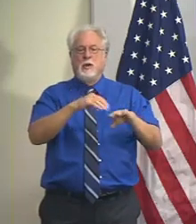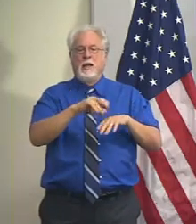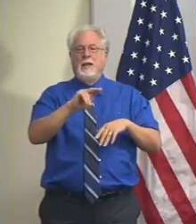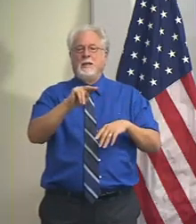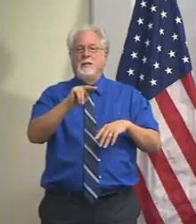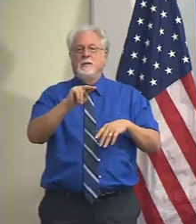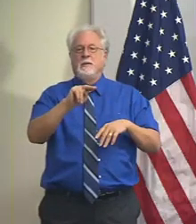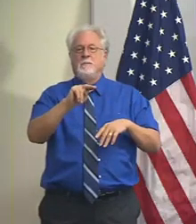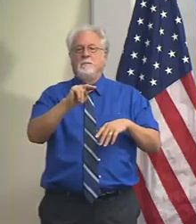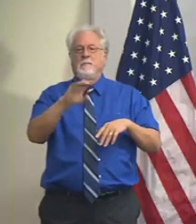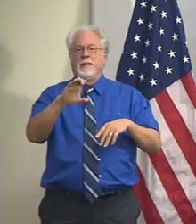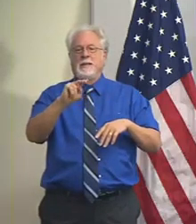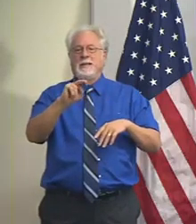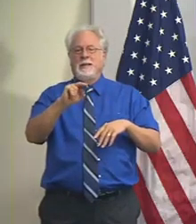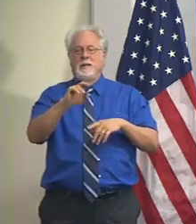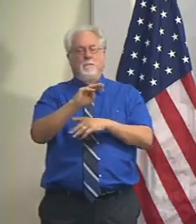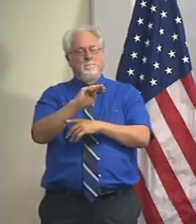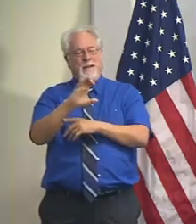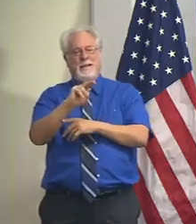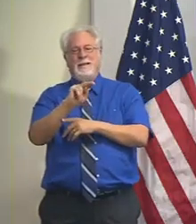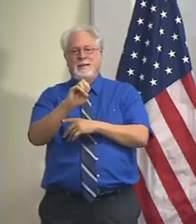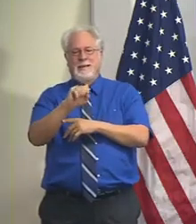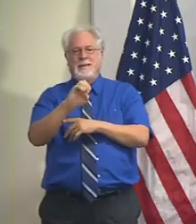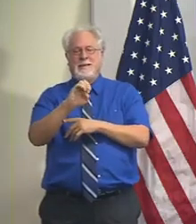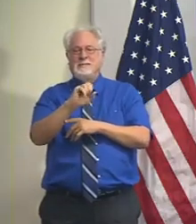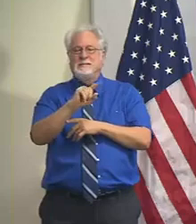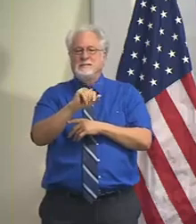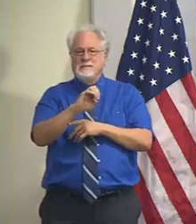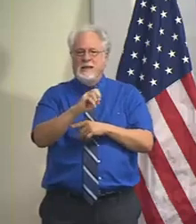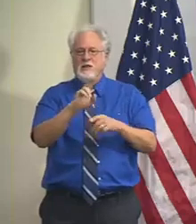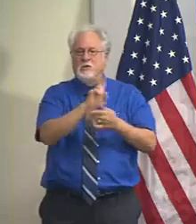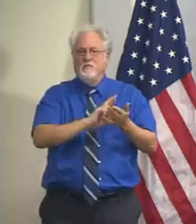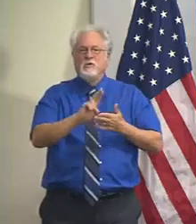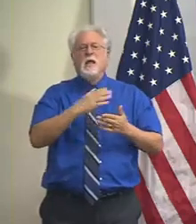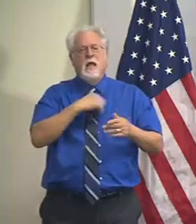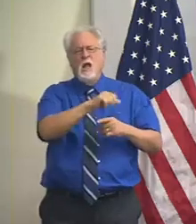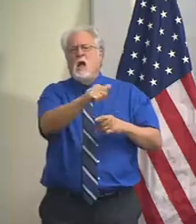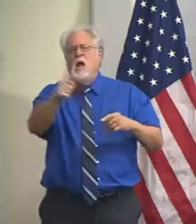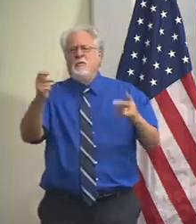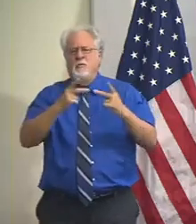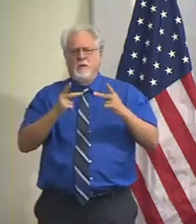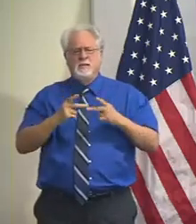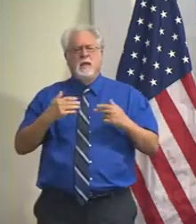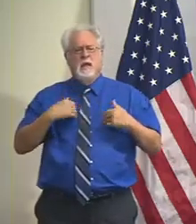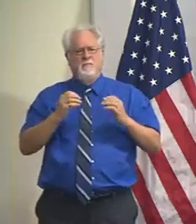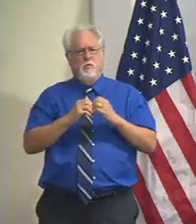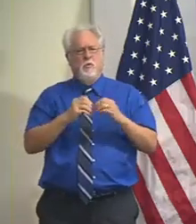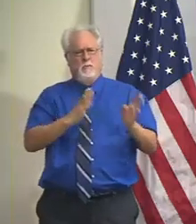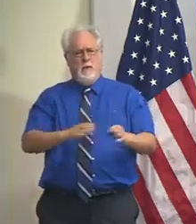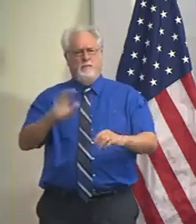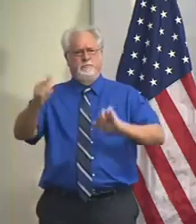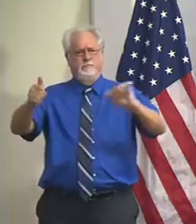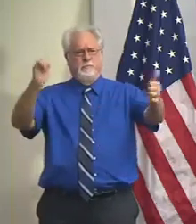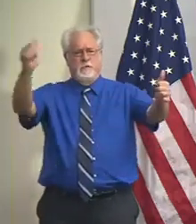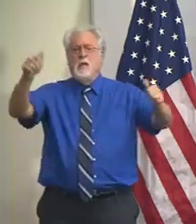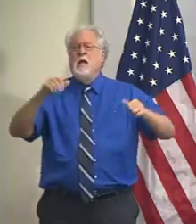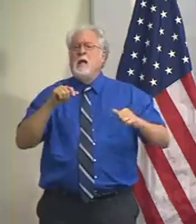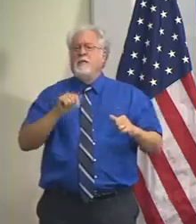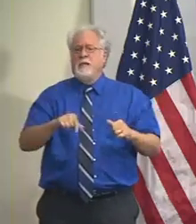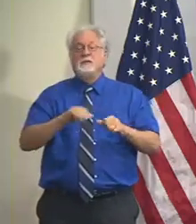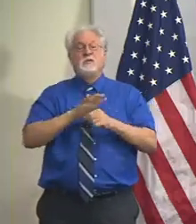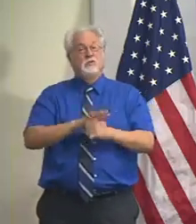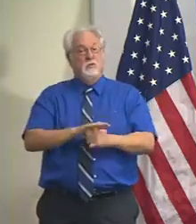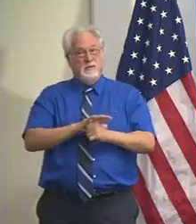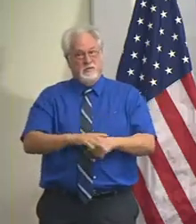University and other sites as well, and we certainly have more that are planned. I know that this is a